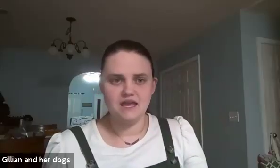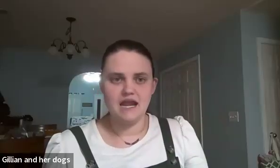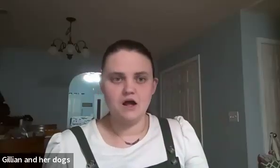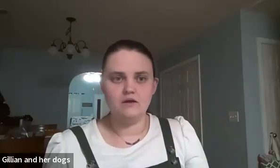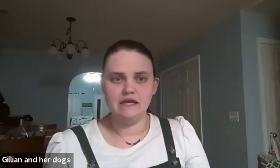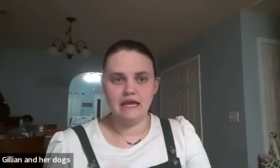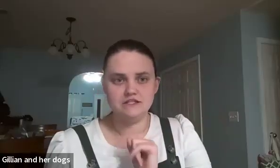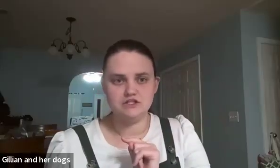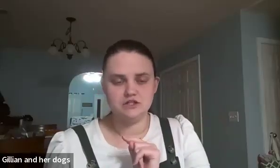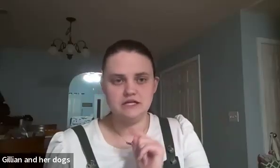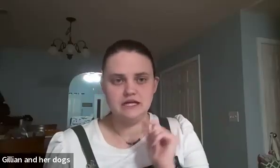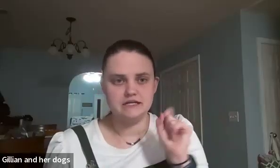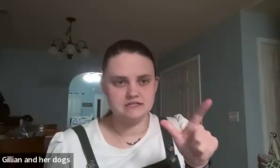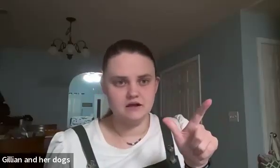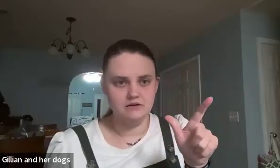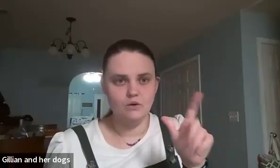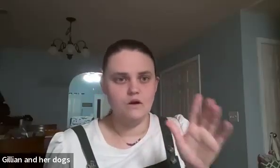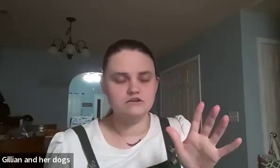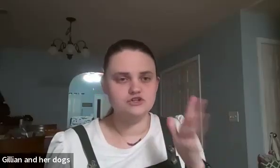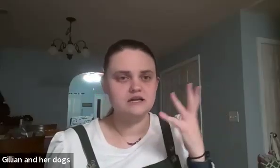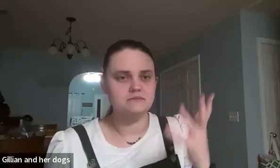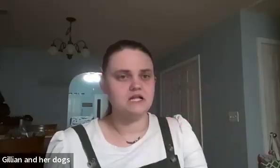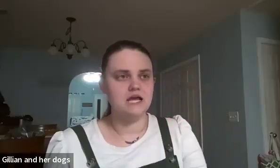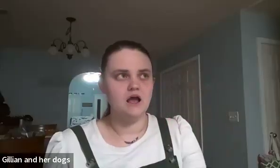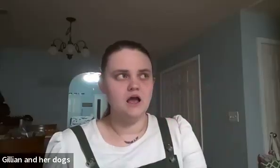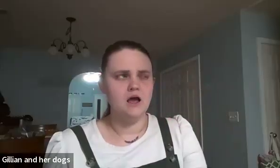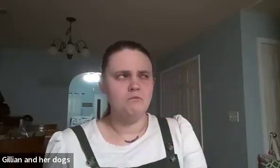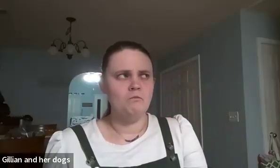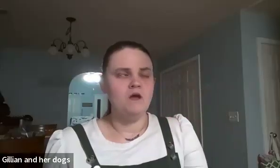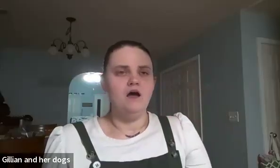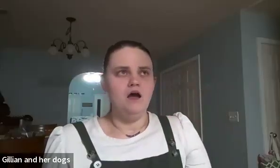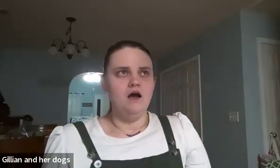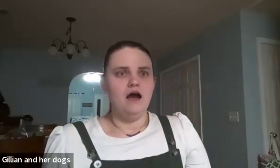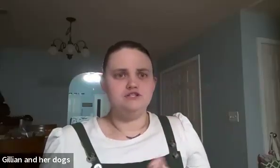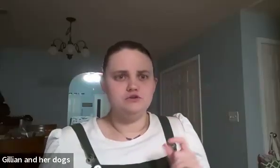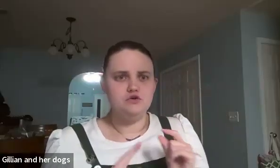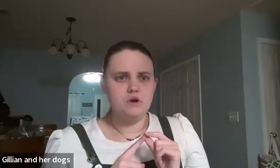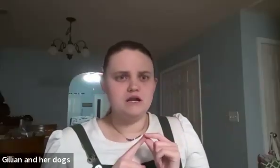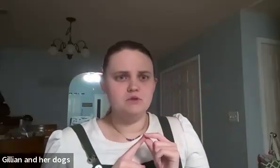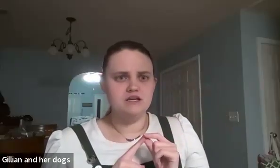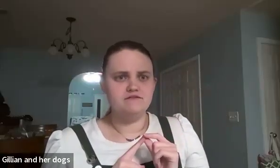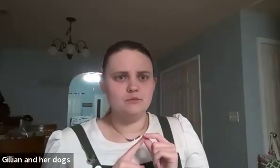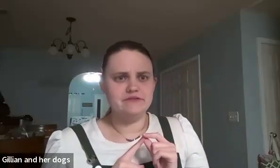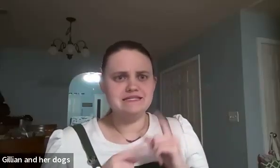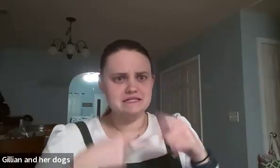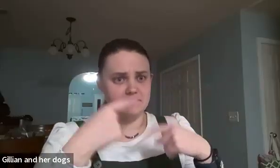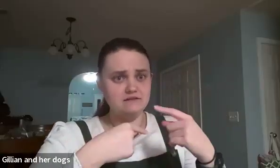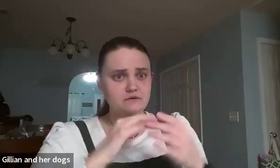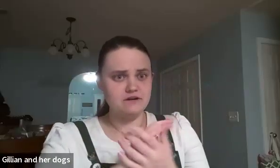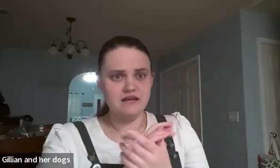something and I'll answer in ASL or I'll straight up be like, I don't know the word I'm looking for, but this is the sign for it.